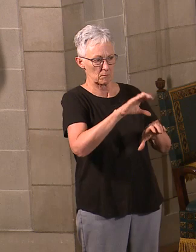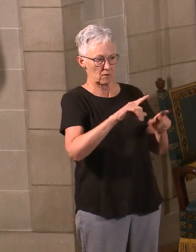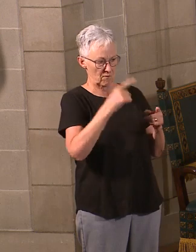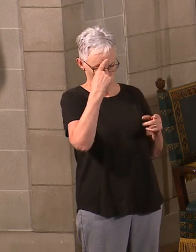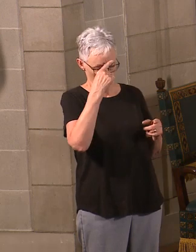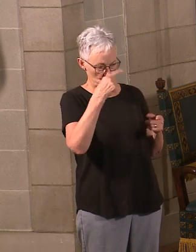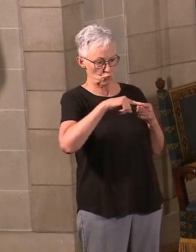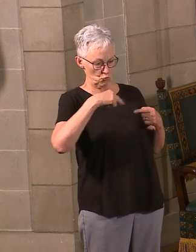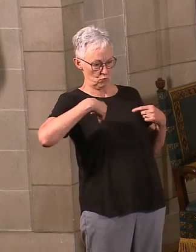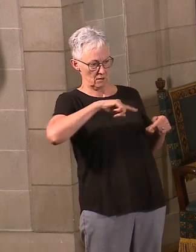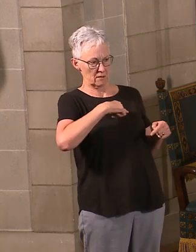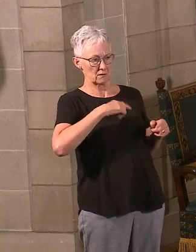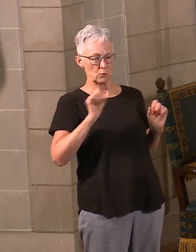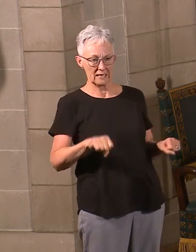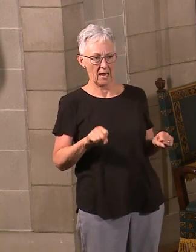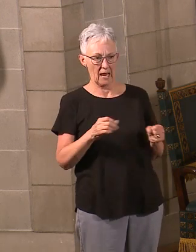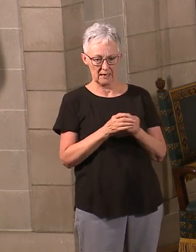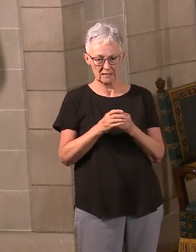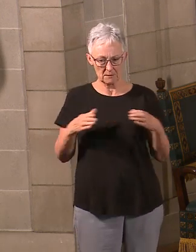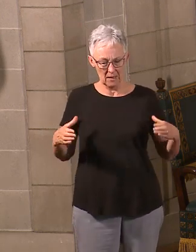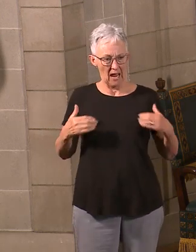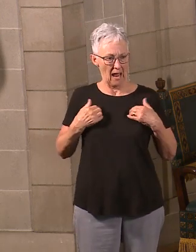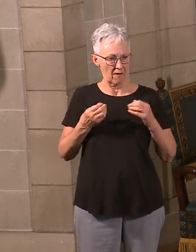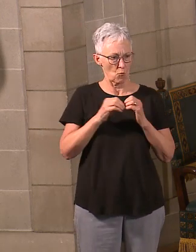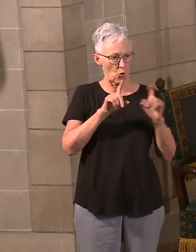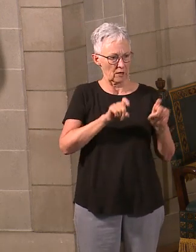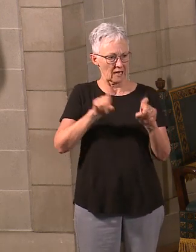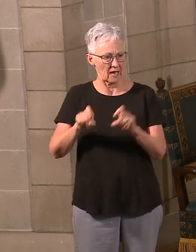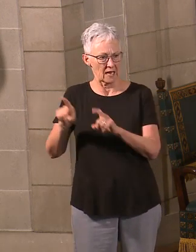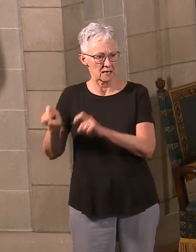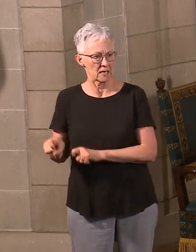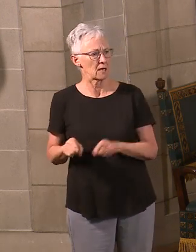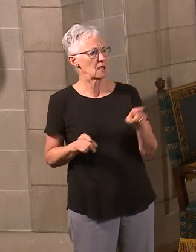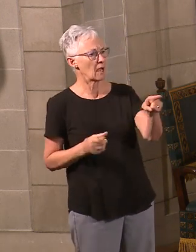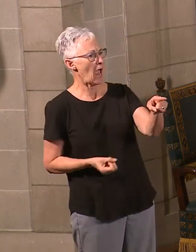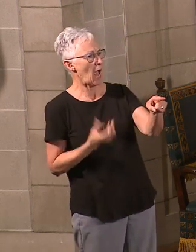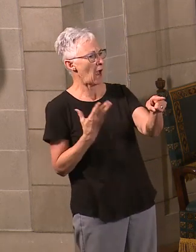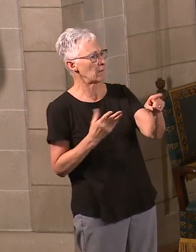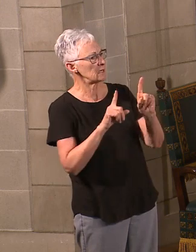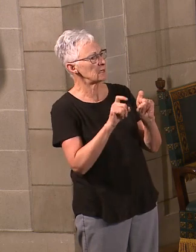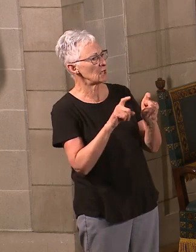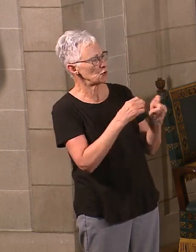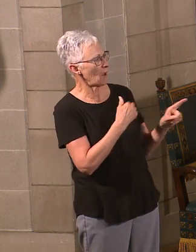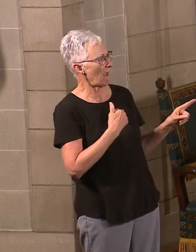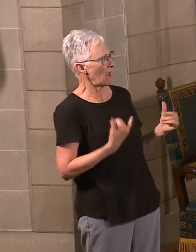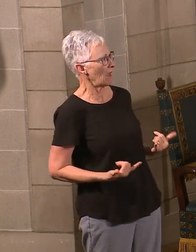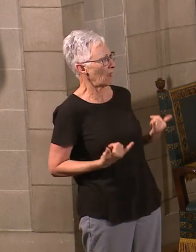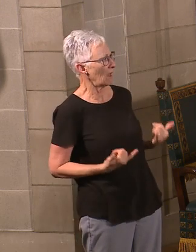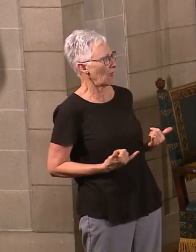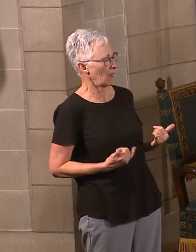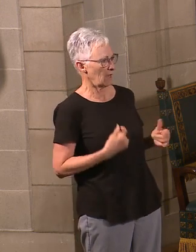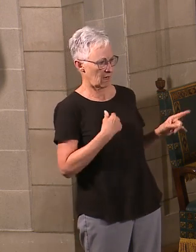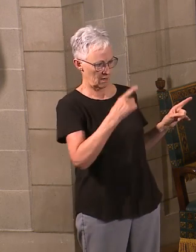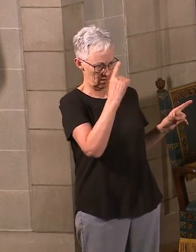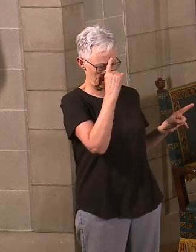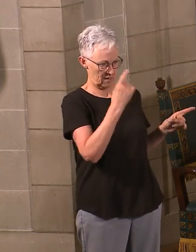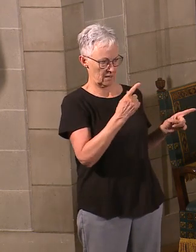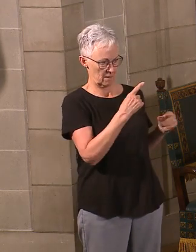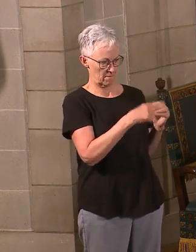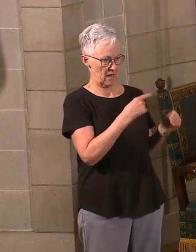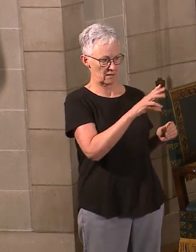do, so, because we know we'd like to expand it. What's the number on that right now? So we're doing, I think we're actually fulfilling about